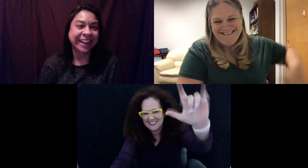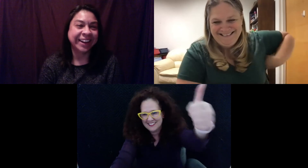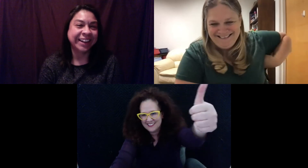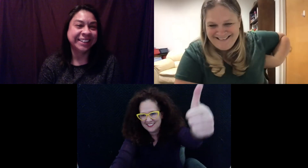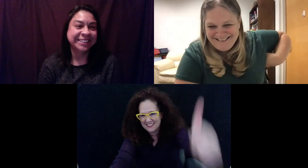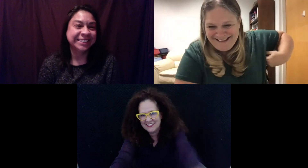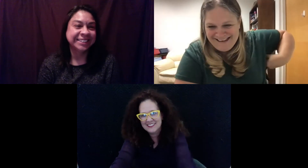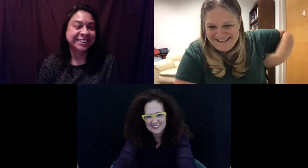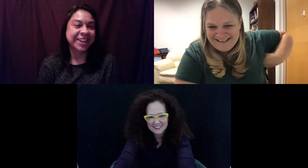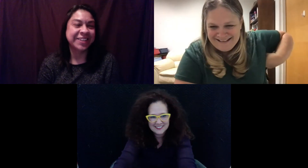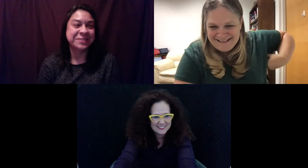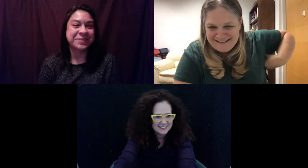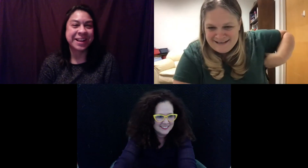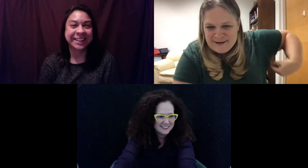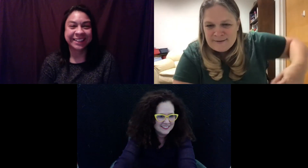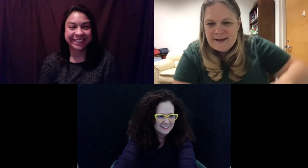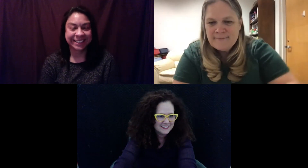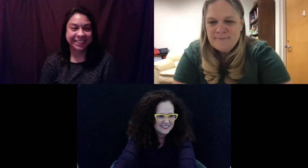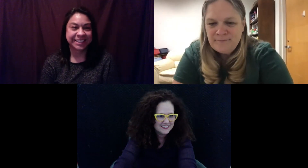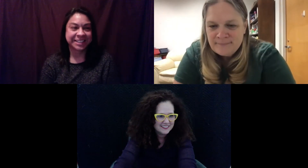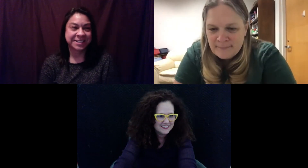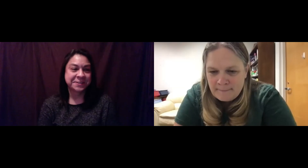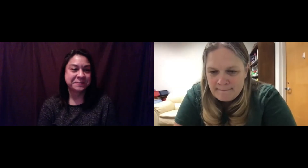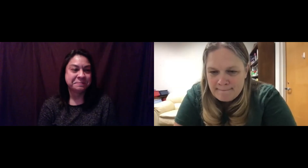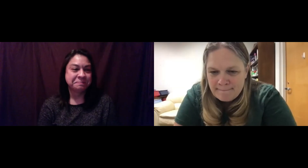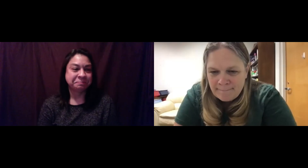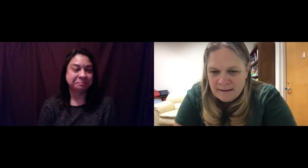Okay, Carrie. All right, bye-bye.